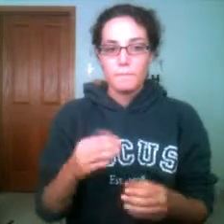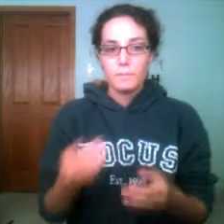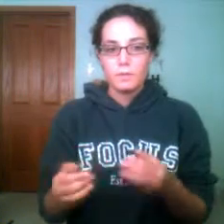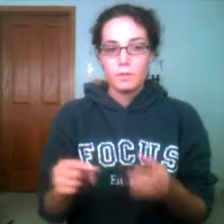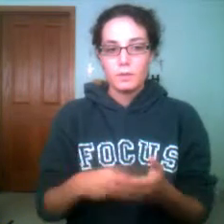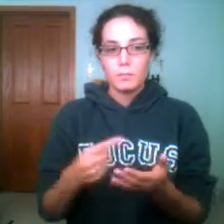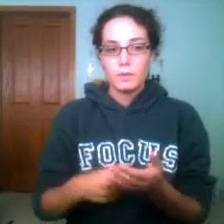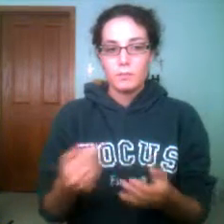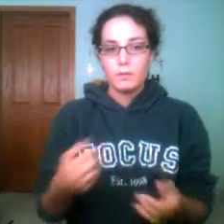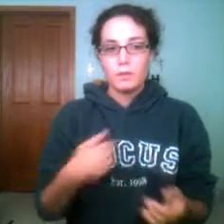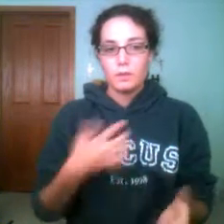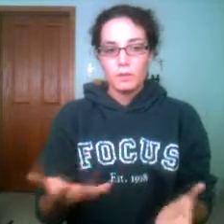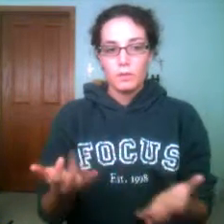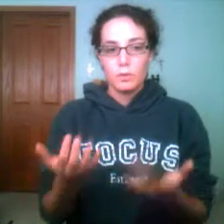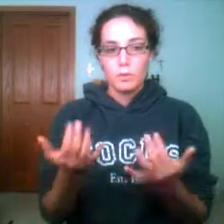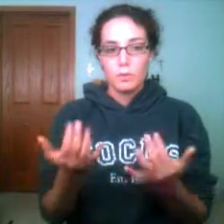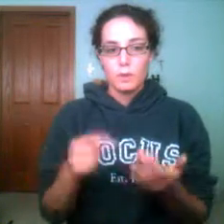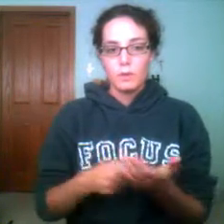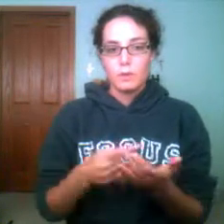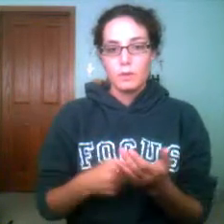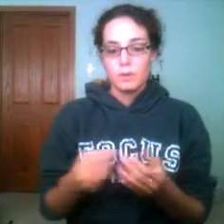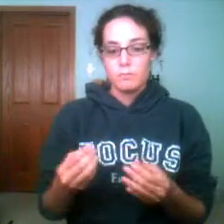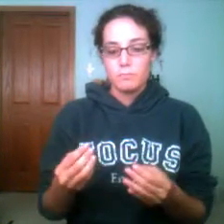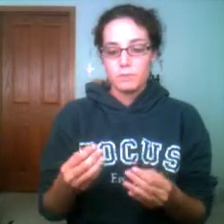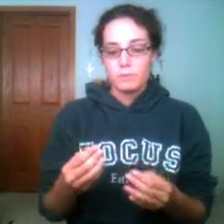this trip came back with more than one fossil.